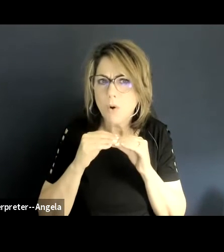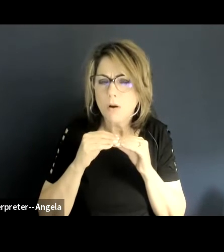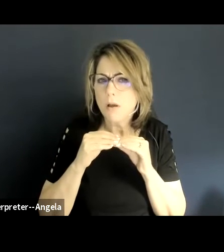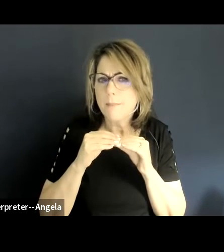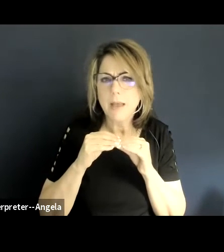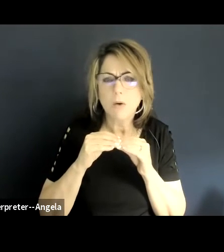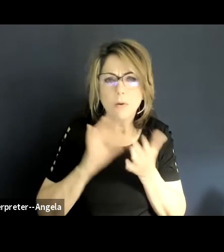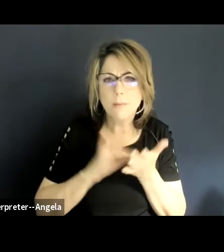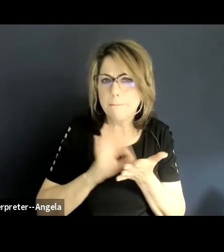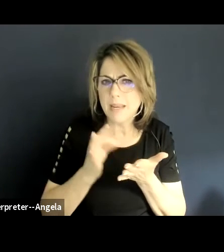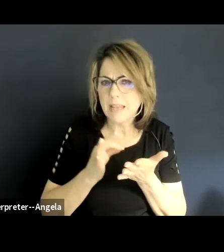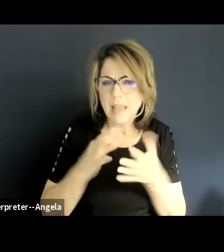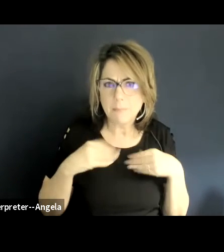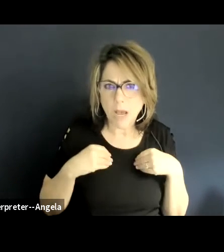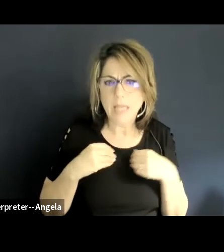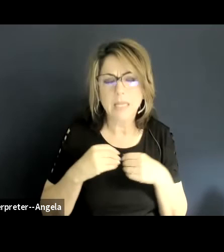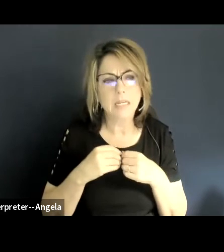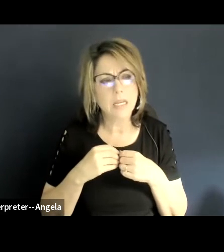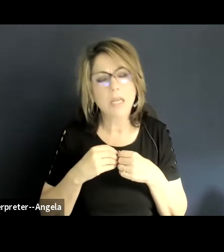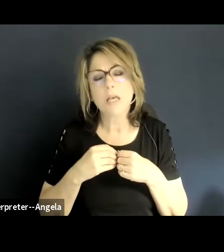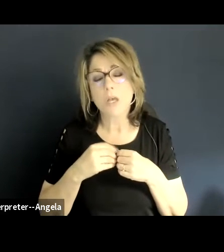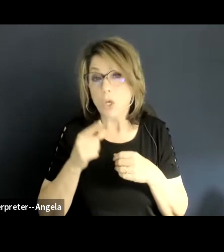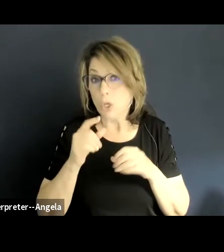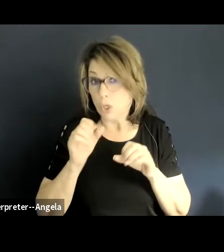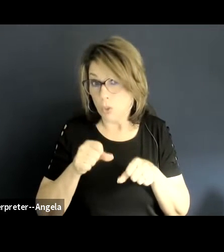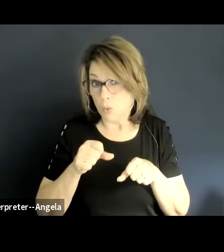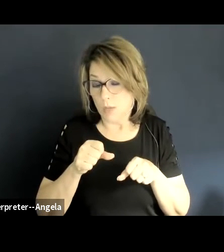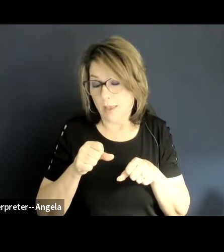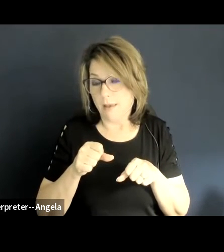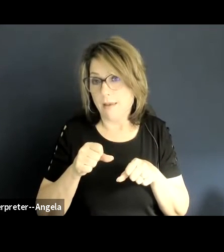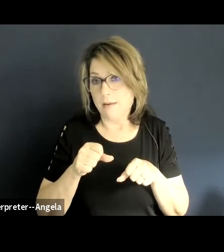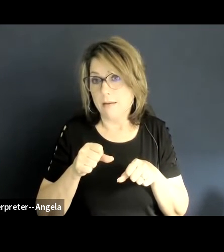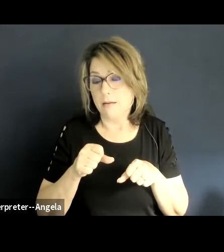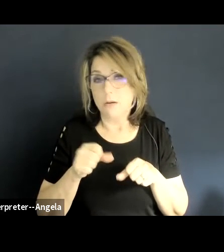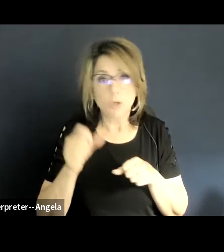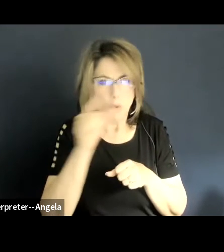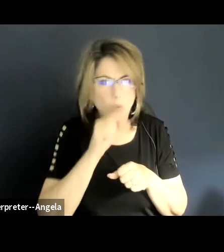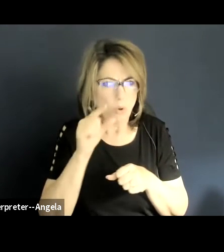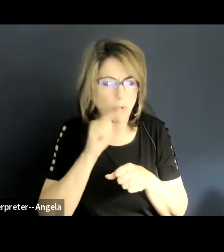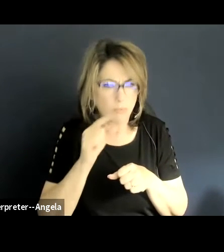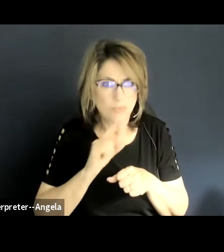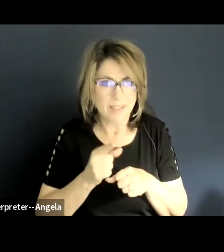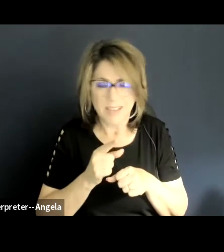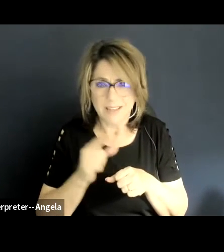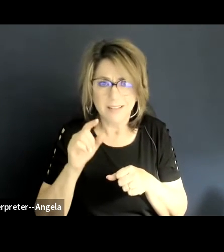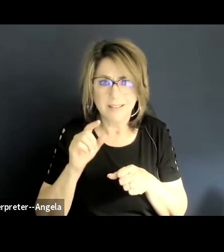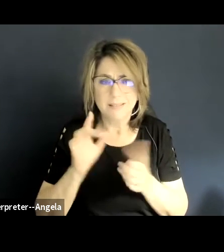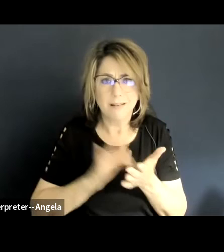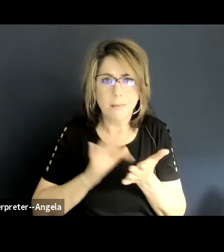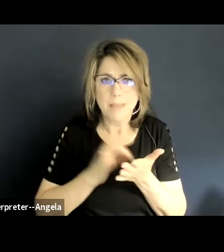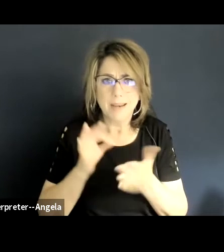buy-in? CMS, or you can go to, you can just Google it, frankly, just do a Medicaid